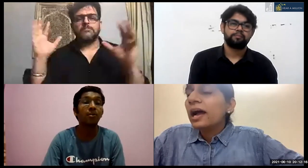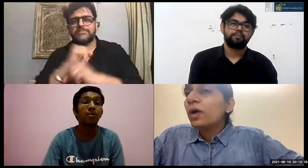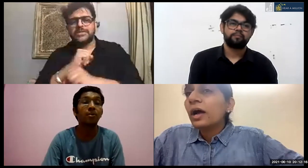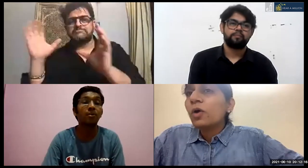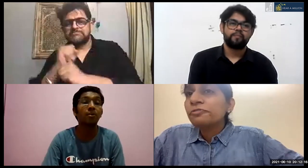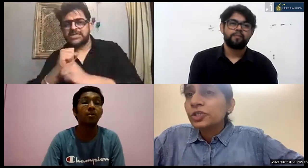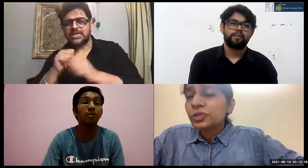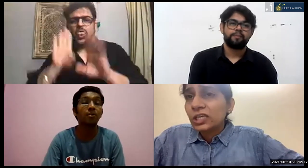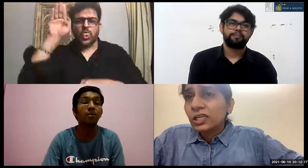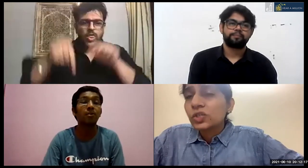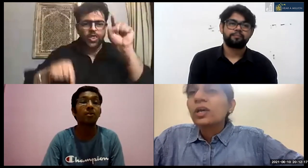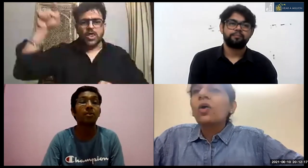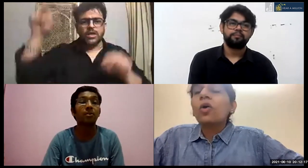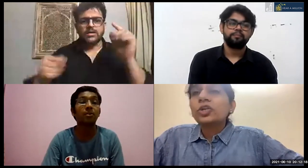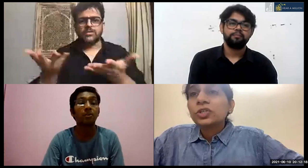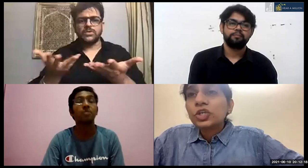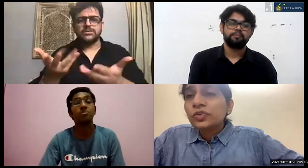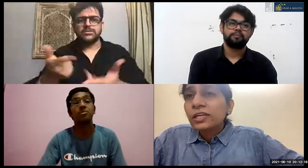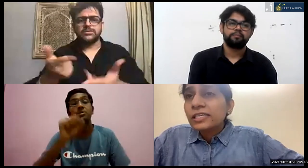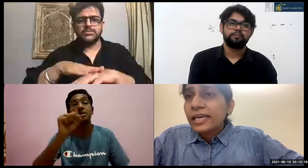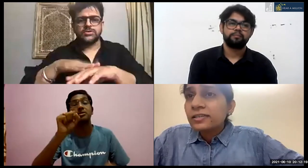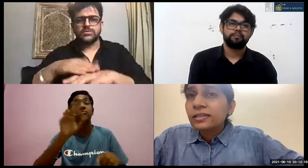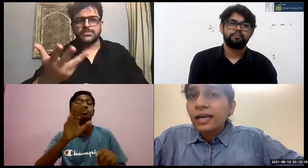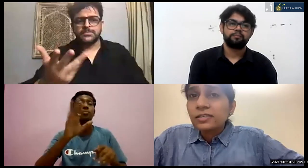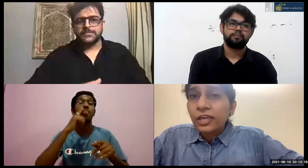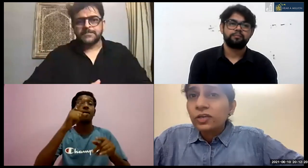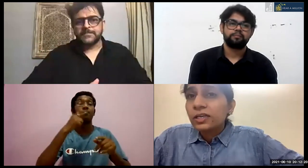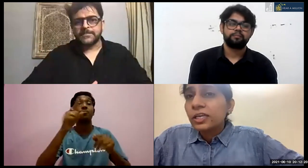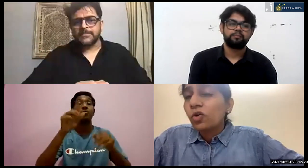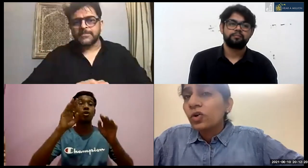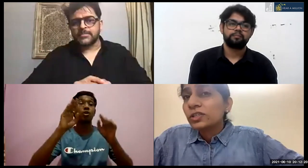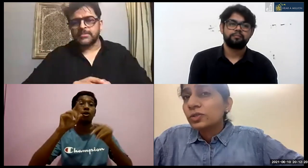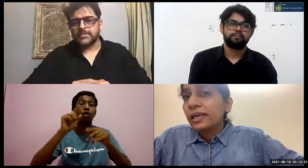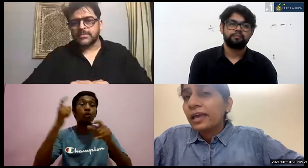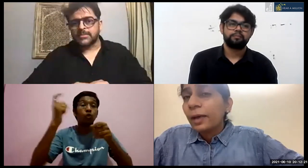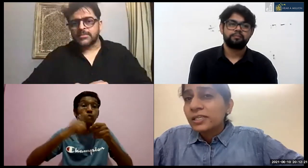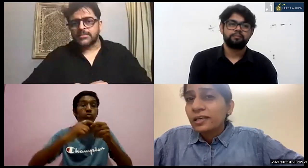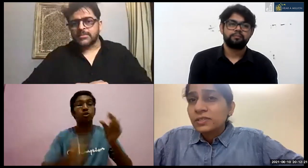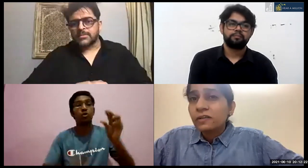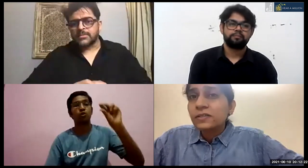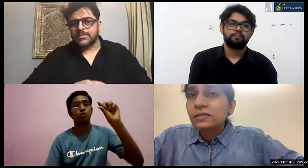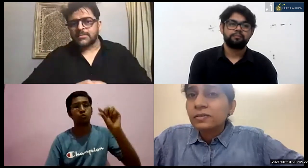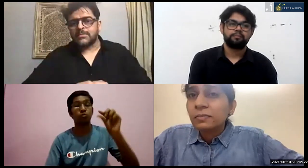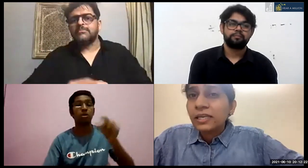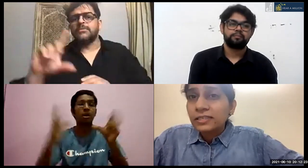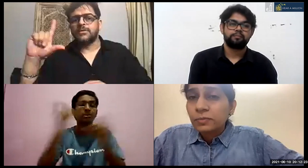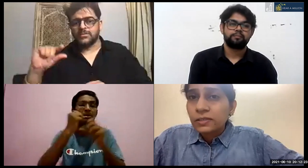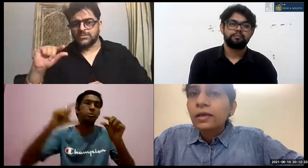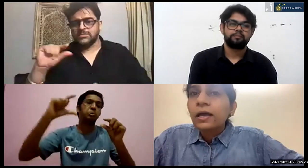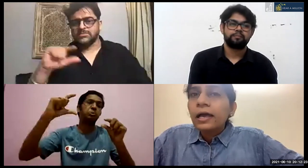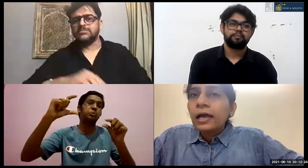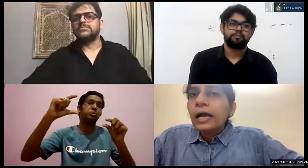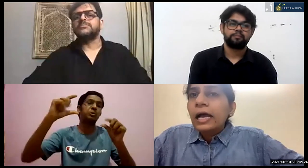So how often do you teach? Or do the children attend the classes regularly, or do they absent themselves many